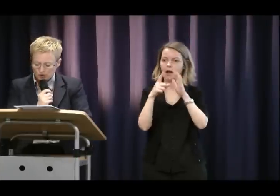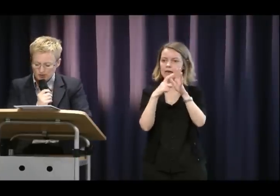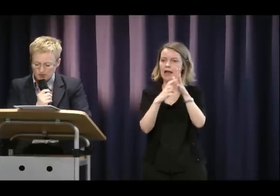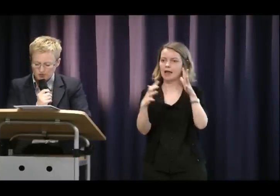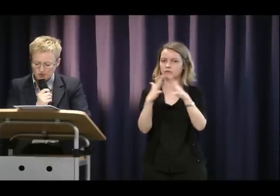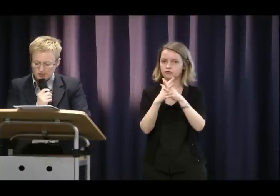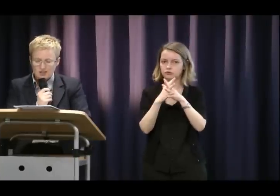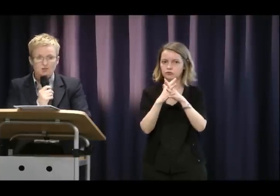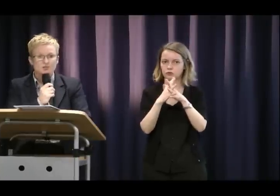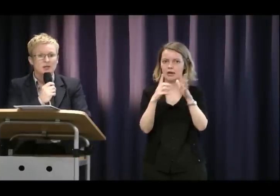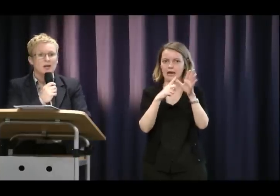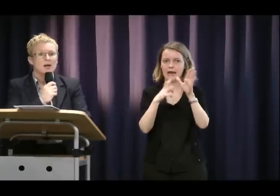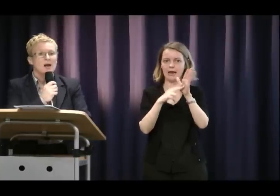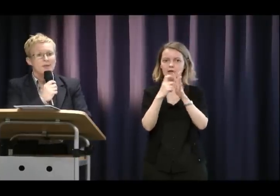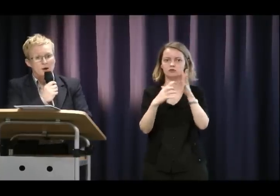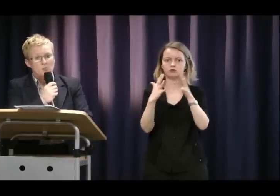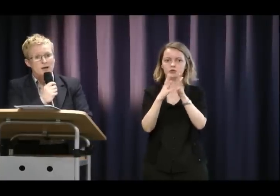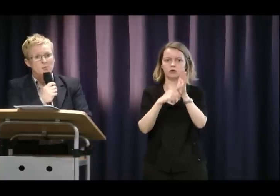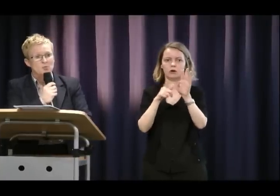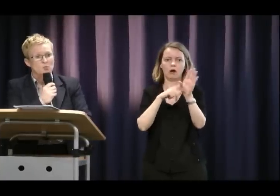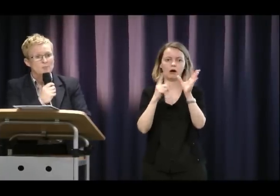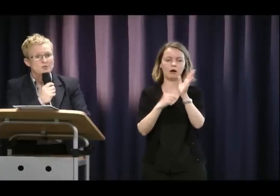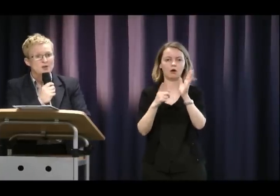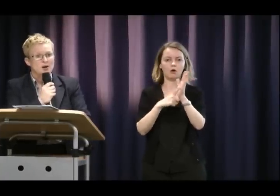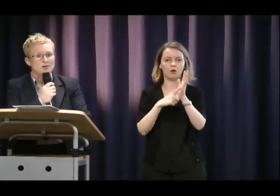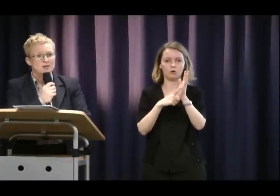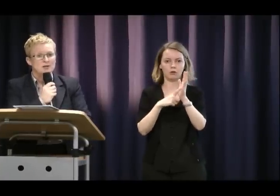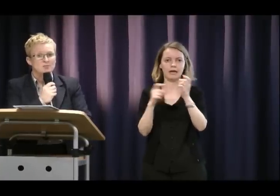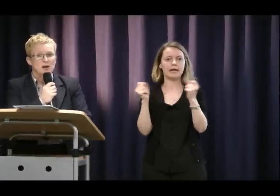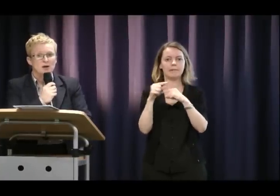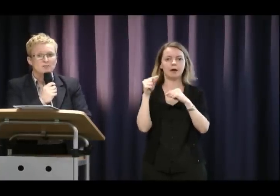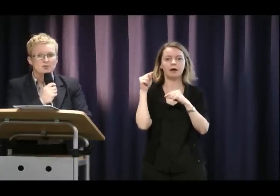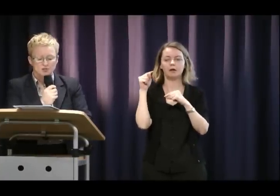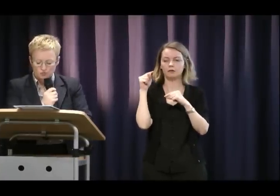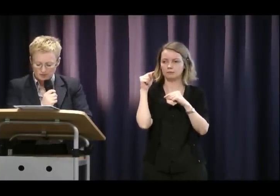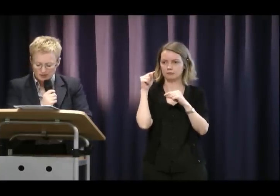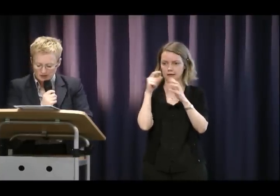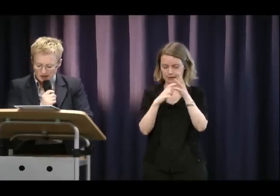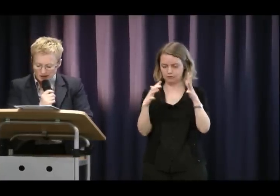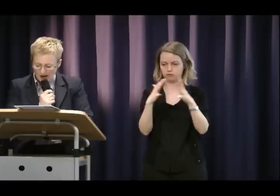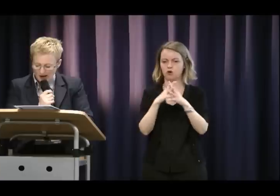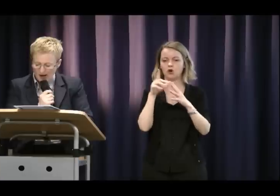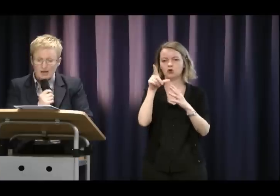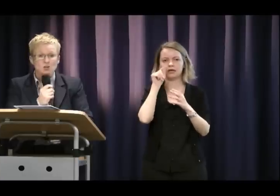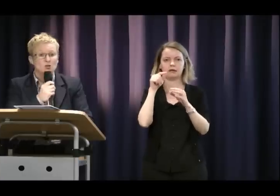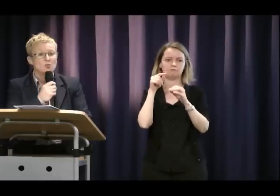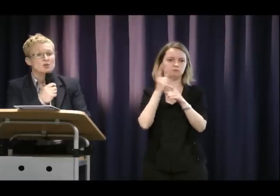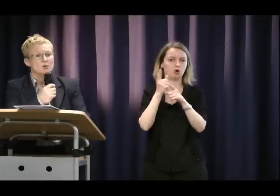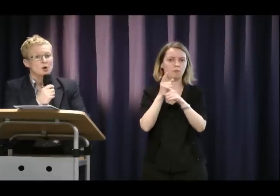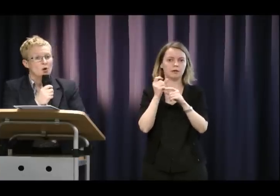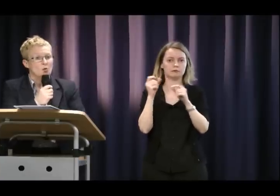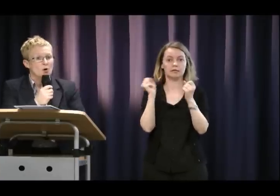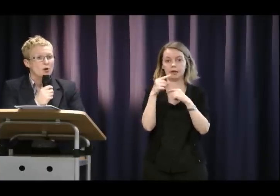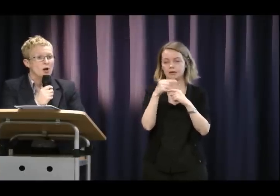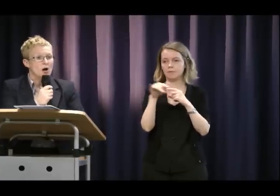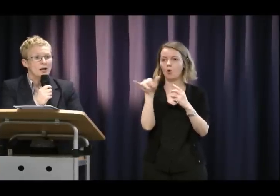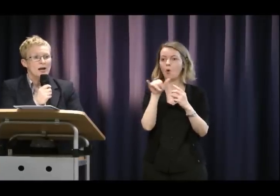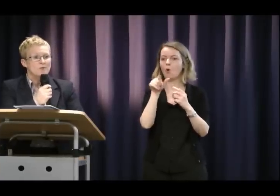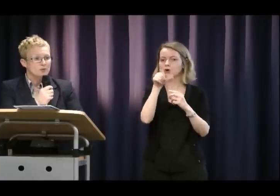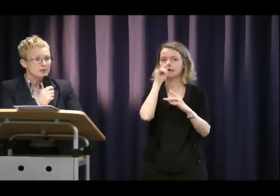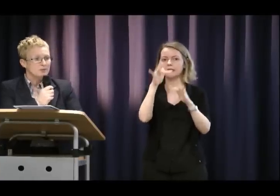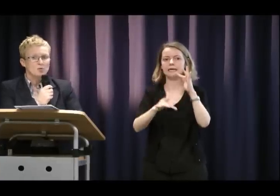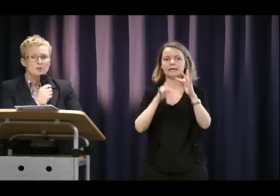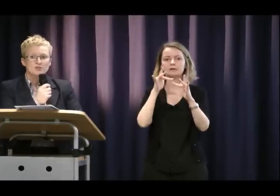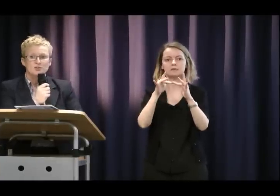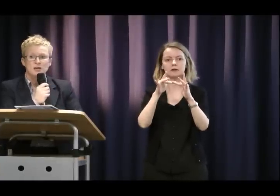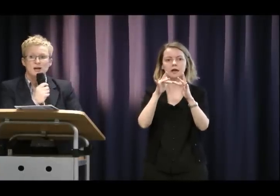we've got his details there, and they'll be up on the website as part of this streaming. And you can also go online